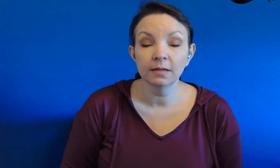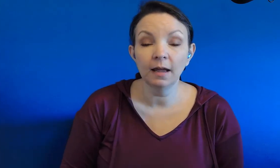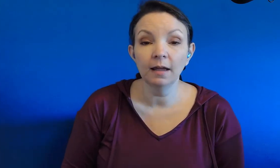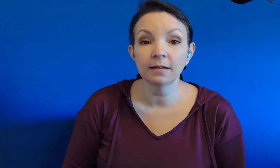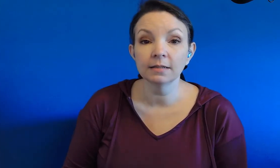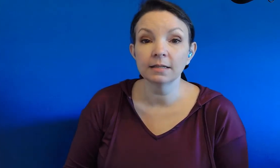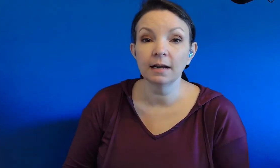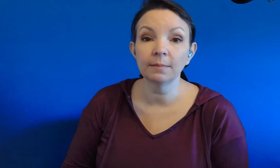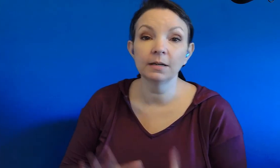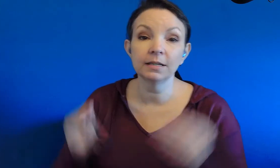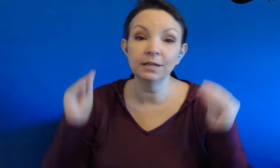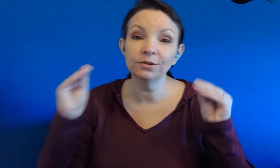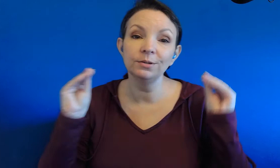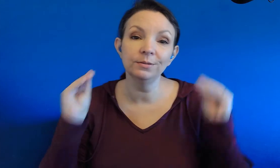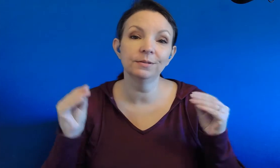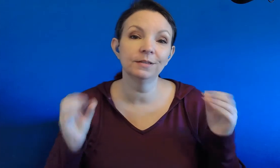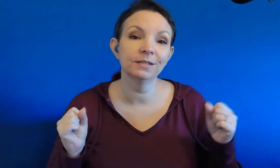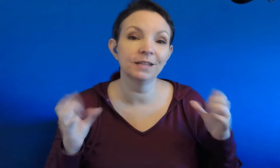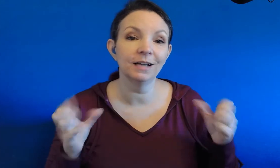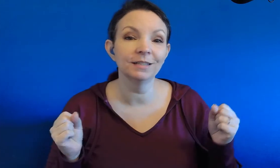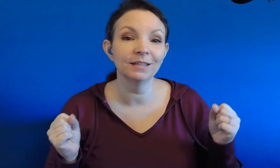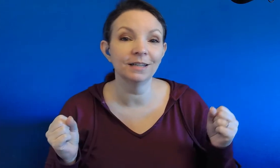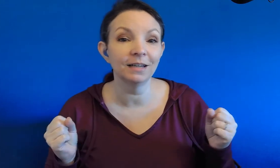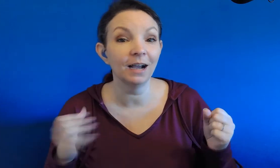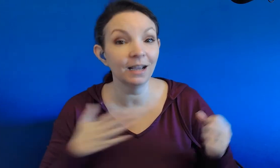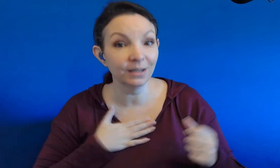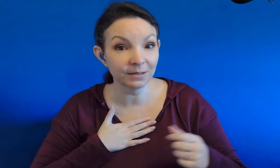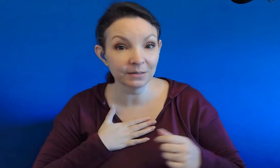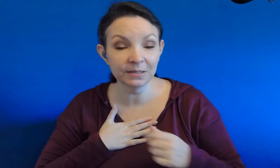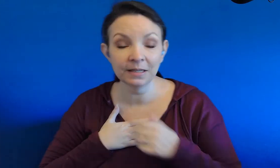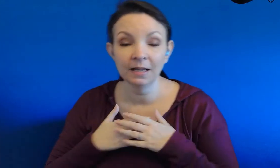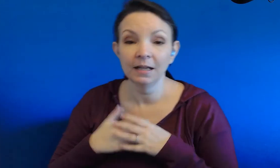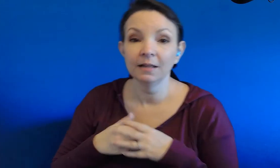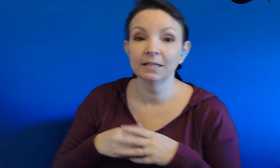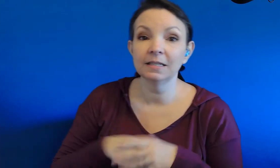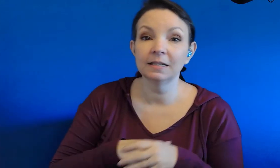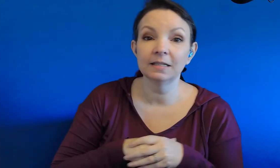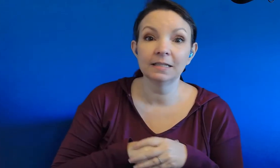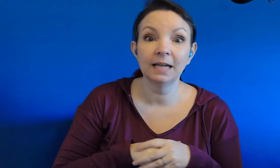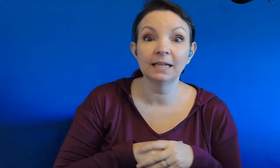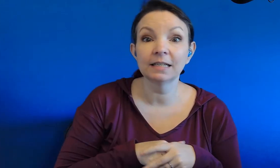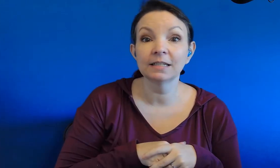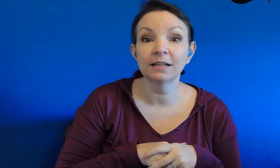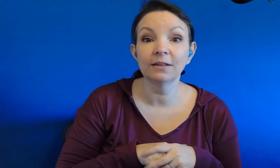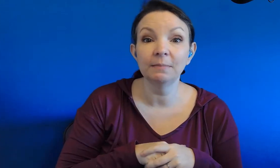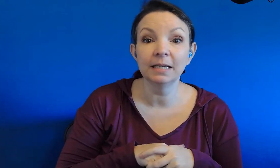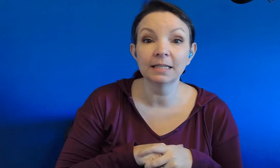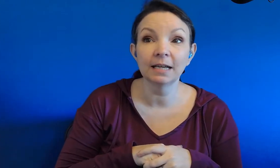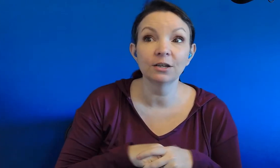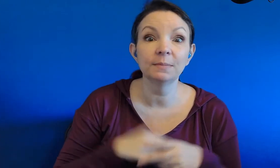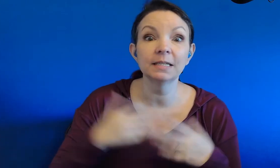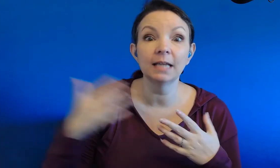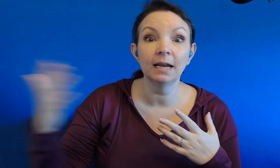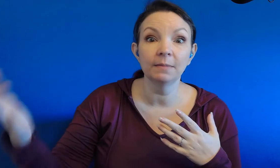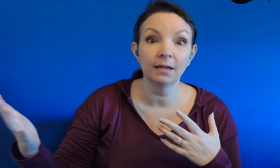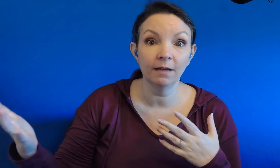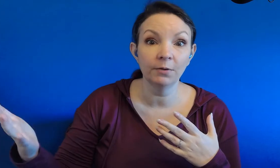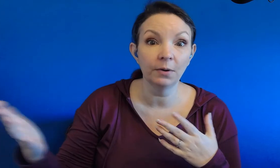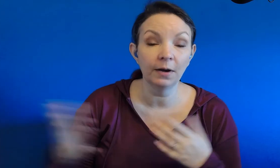is that I'm going to teach you the signs that I use. It does not necessarily mean that it can be the same everywhere else. We